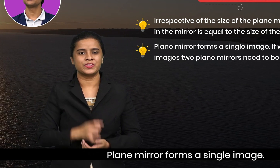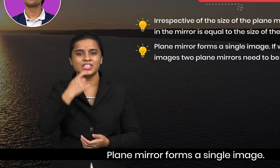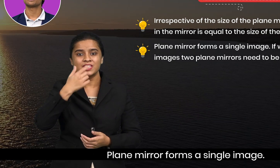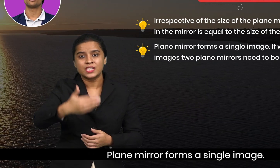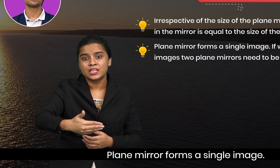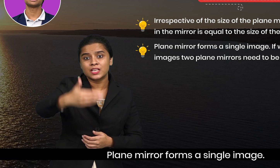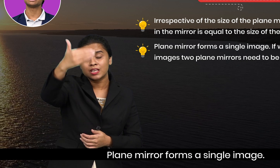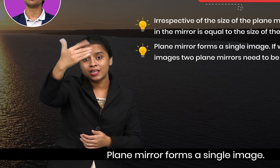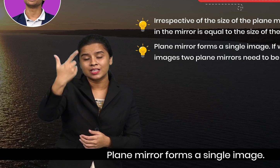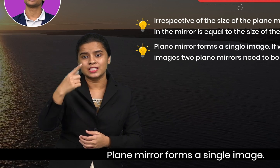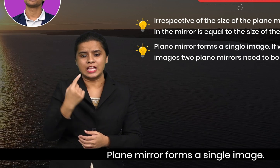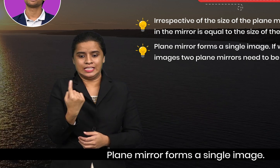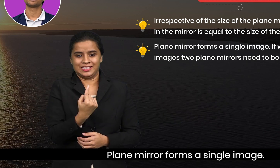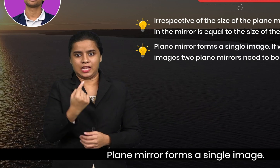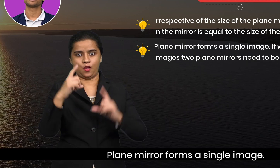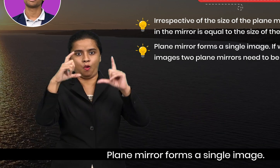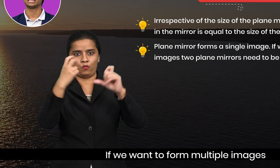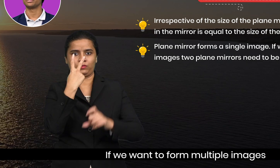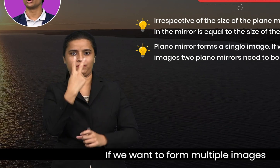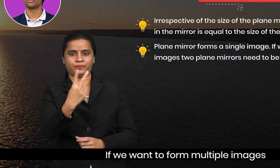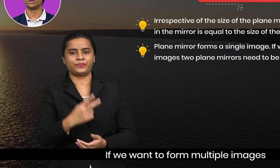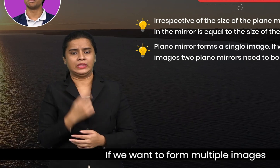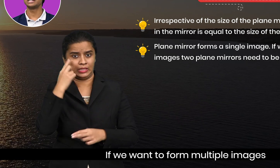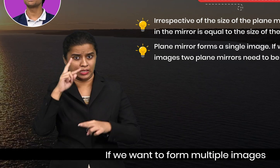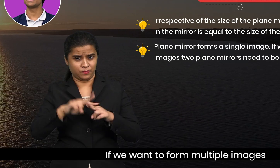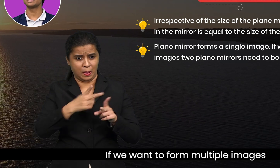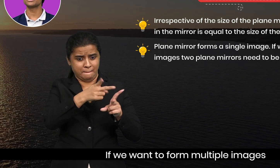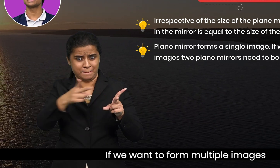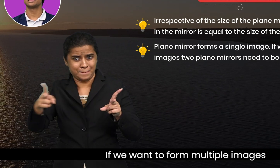Plane mirror forms a single image. If you want to form